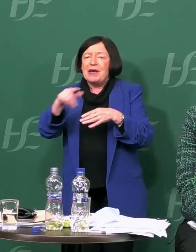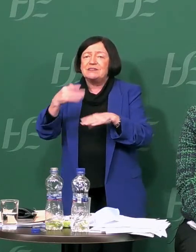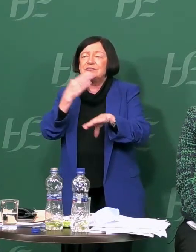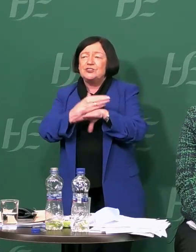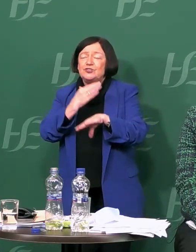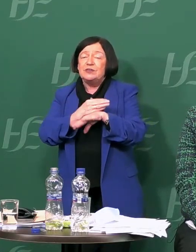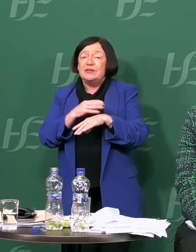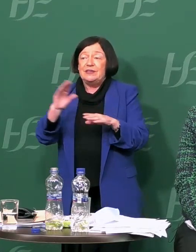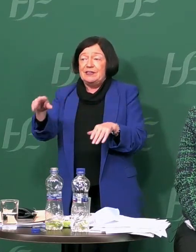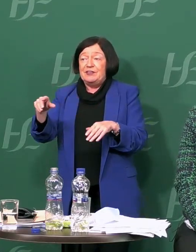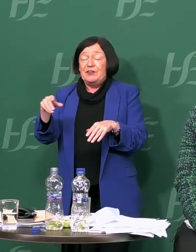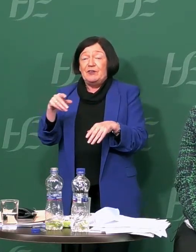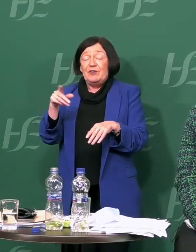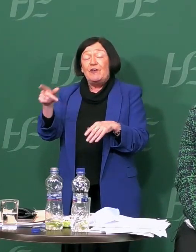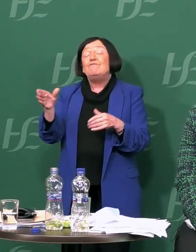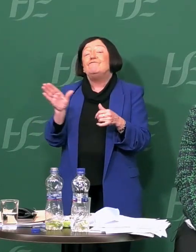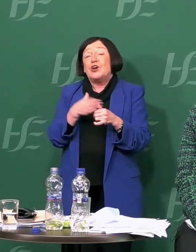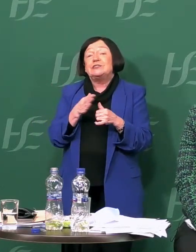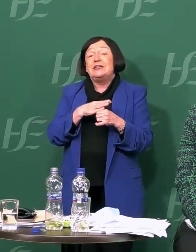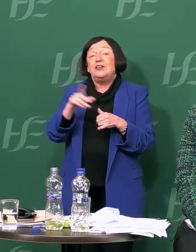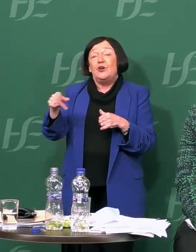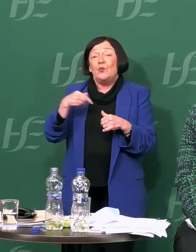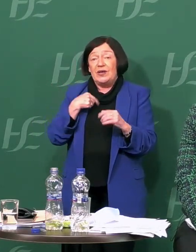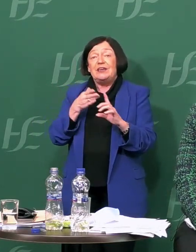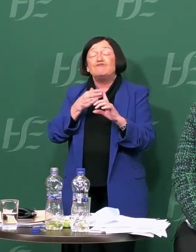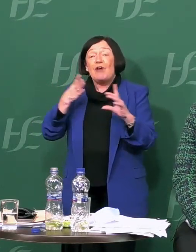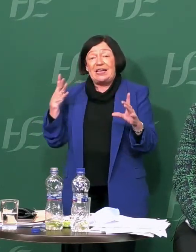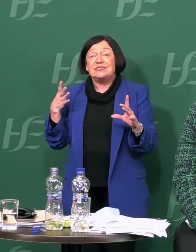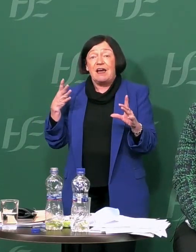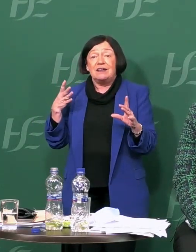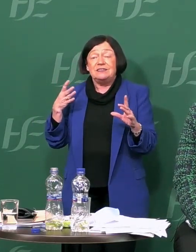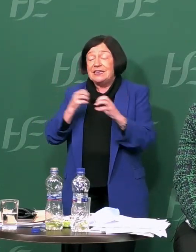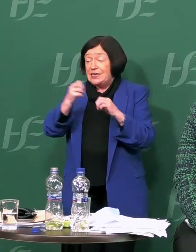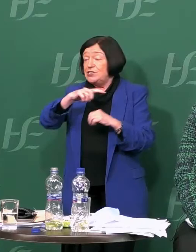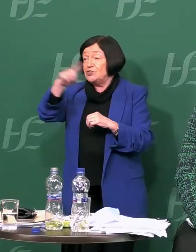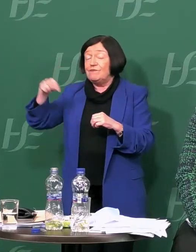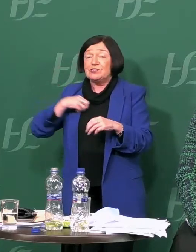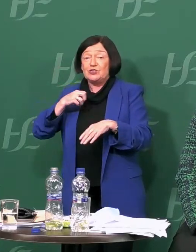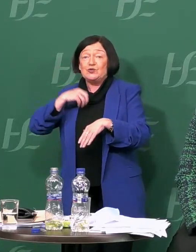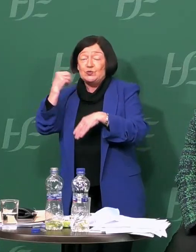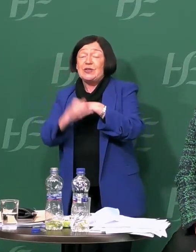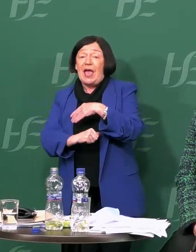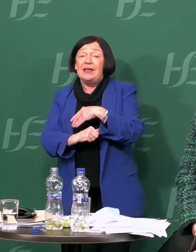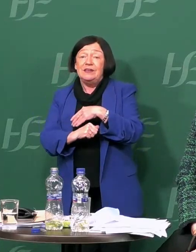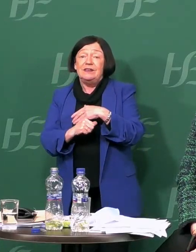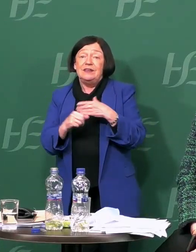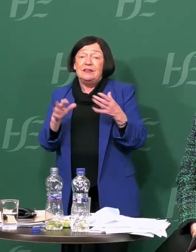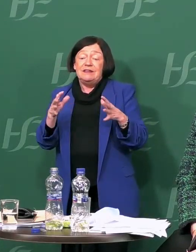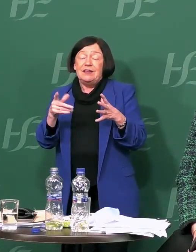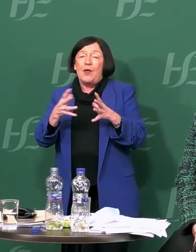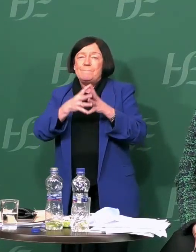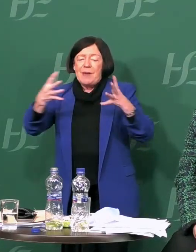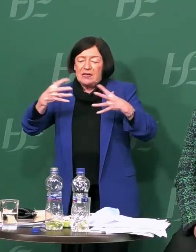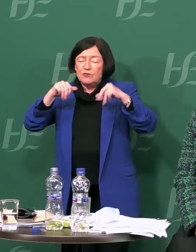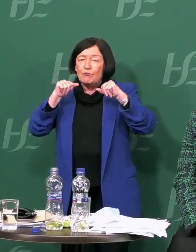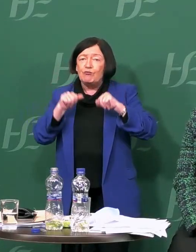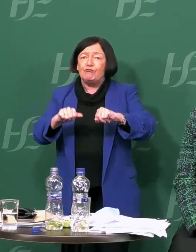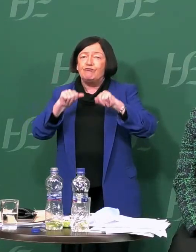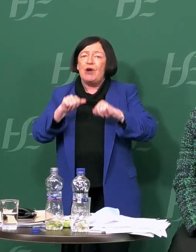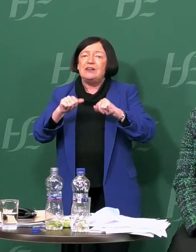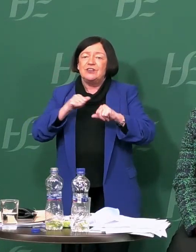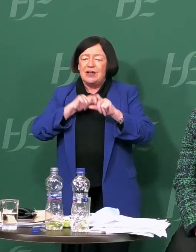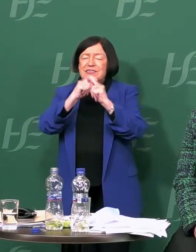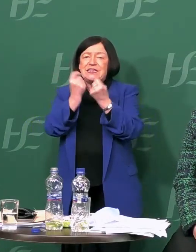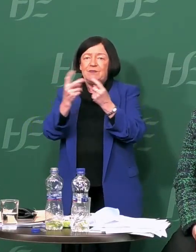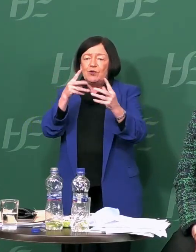I'll let Anne comment here as well, but firstly, we acknowledge, I think each of us today have acknowledged the massive pressures that our teams have